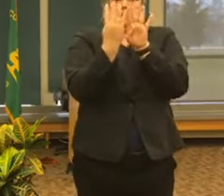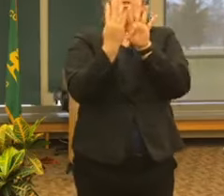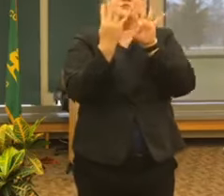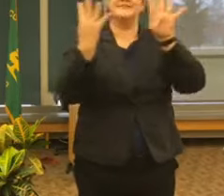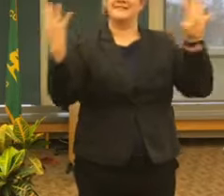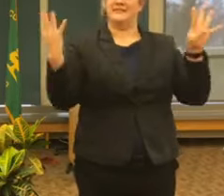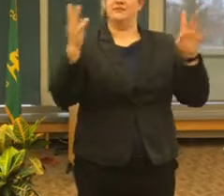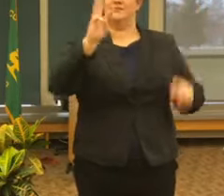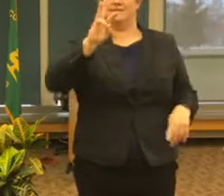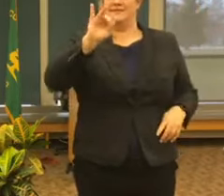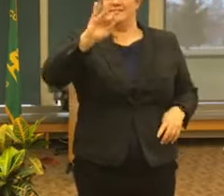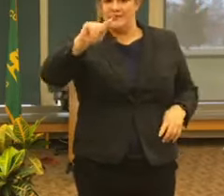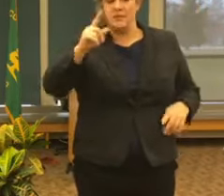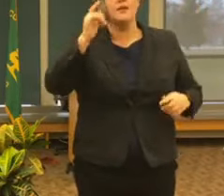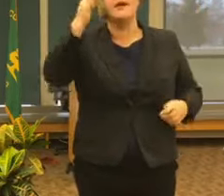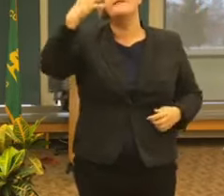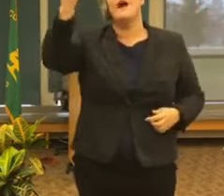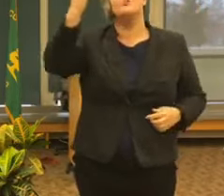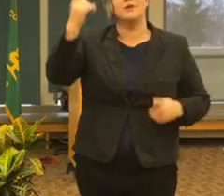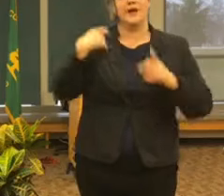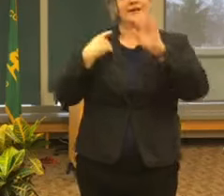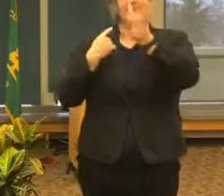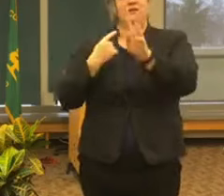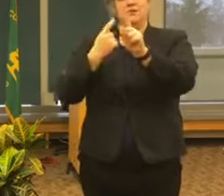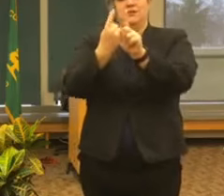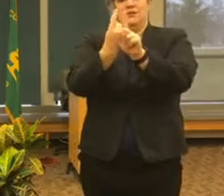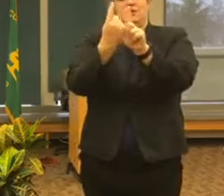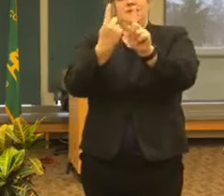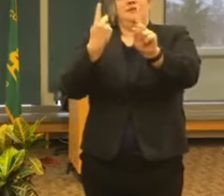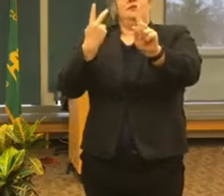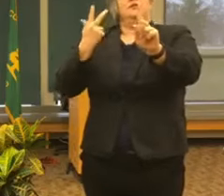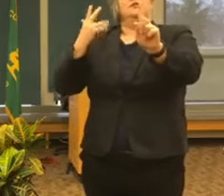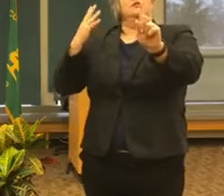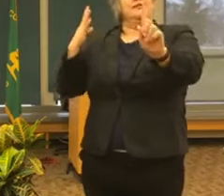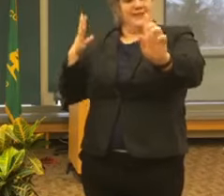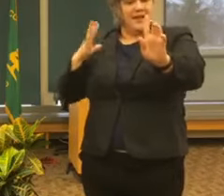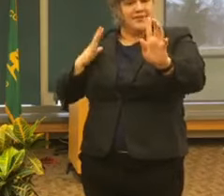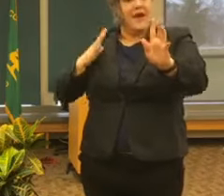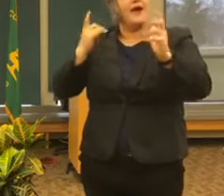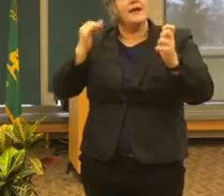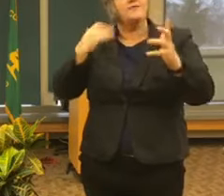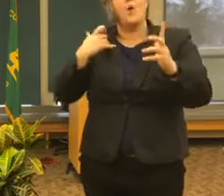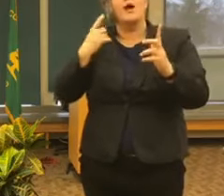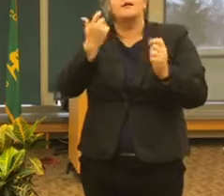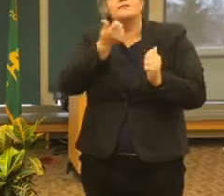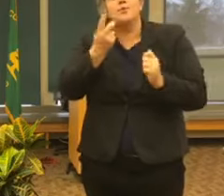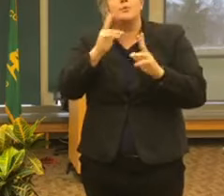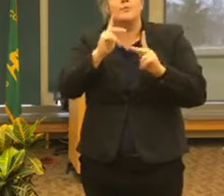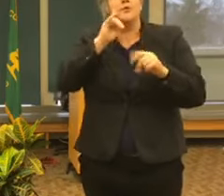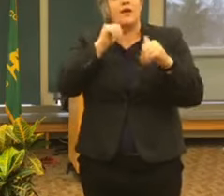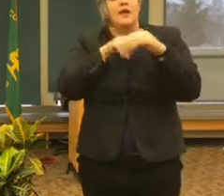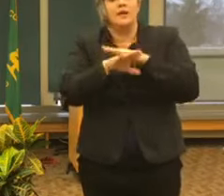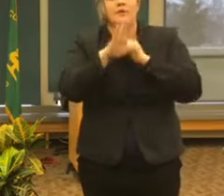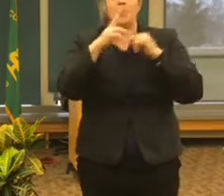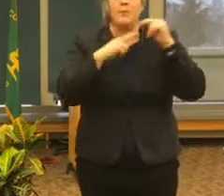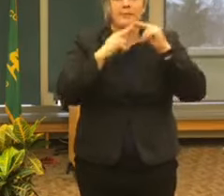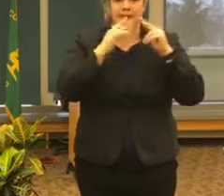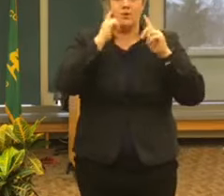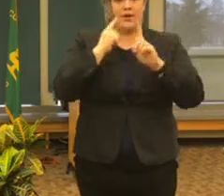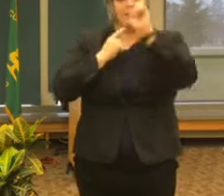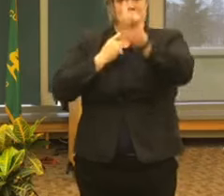inside, to reduce maybe the number of people that are in your building, providing tape down so that they know what that 6 foot